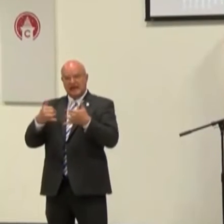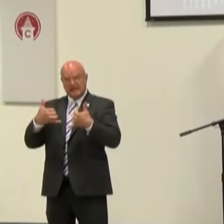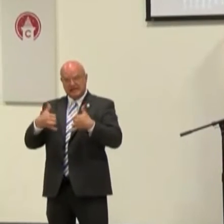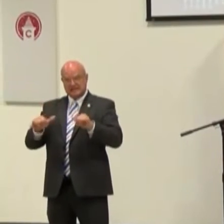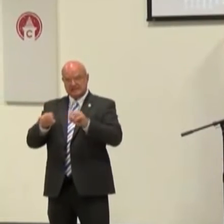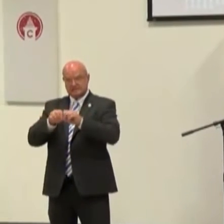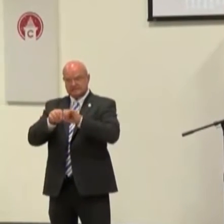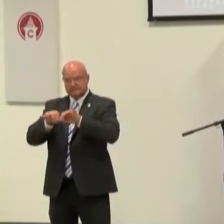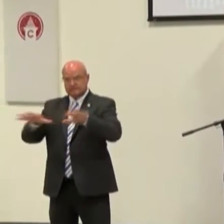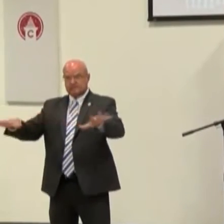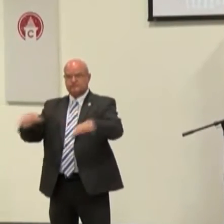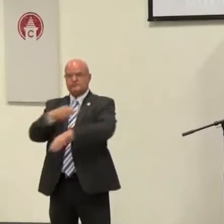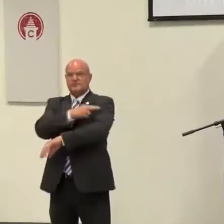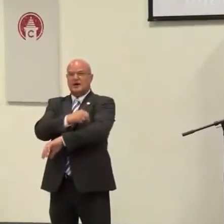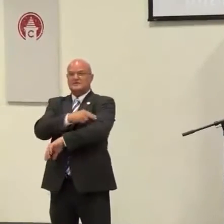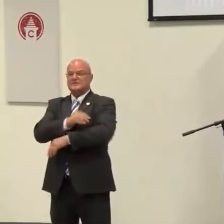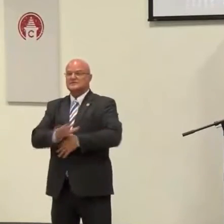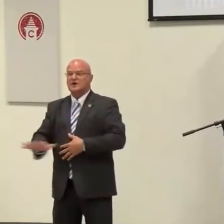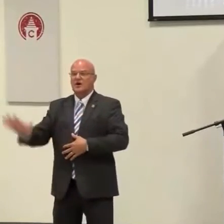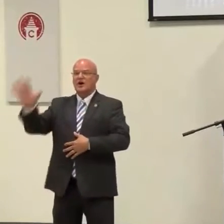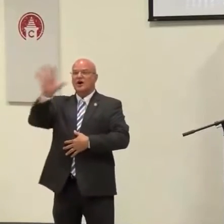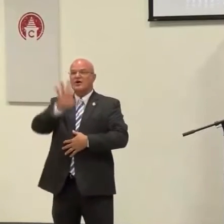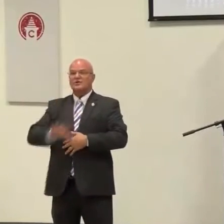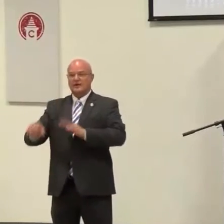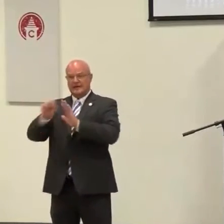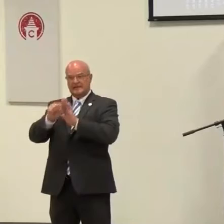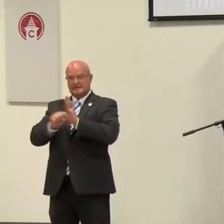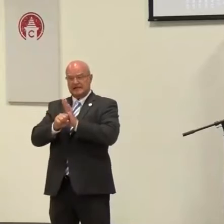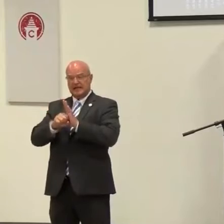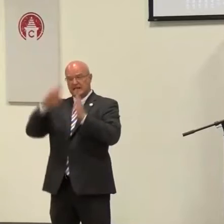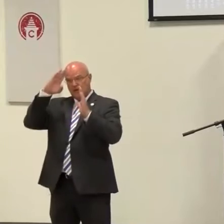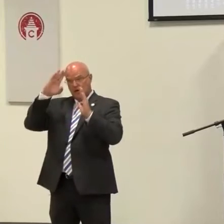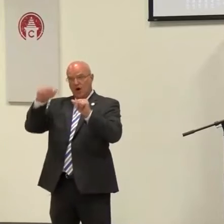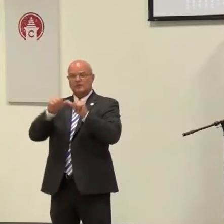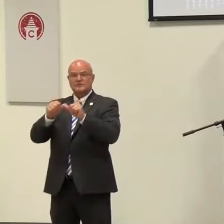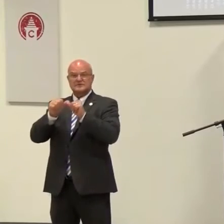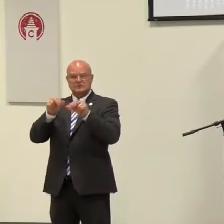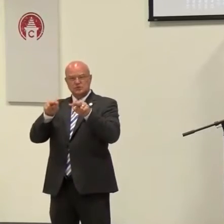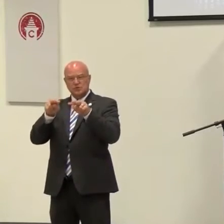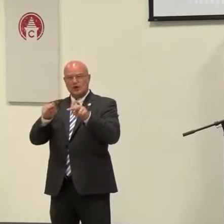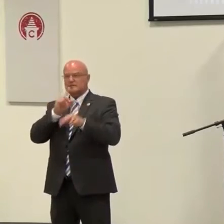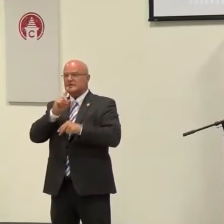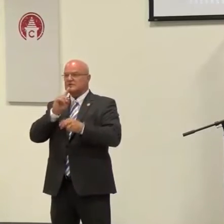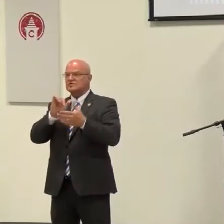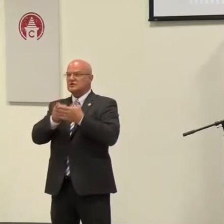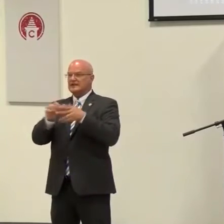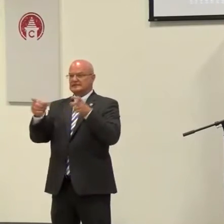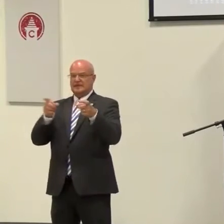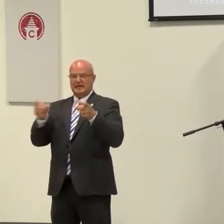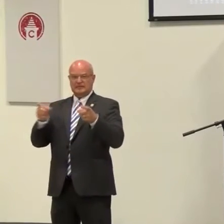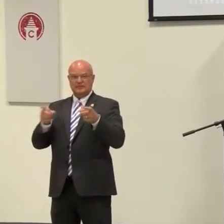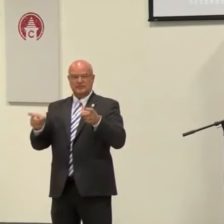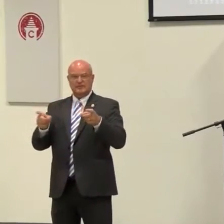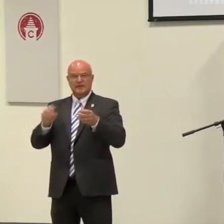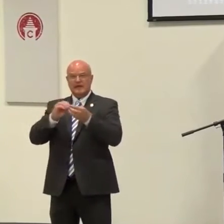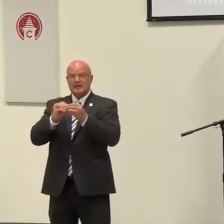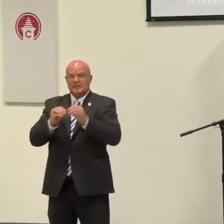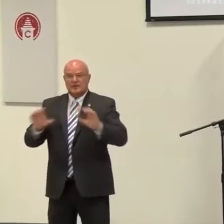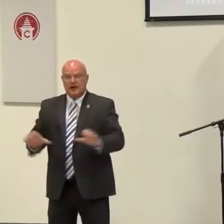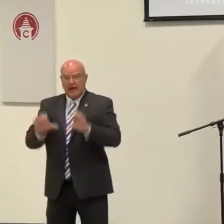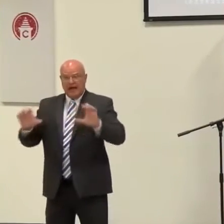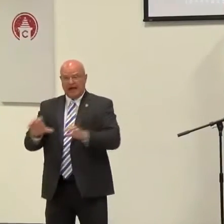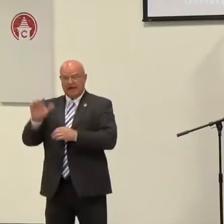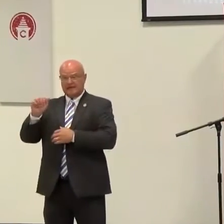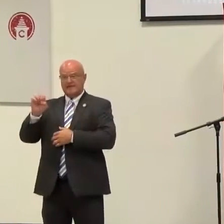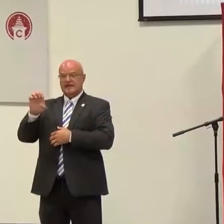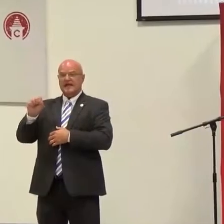it's spread out in hospitals across the state, and we hope that we continue to watch to make sure that's manageable. The number of active